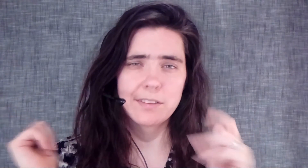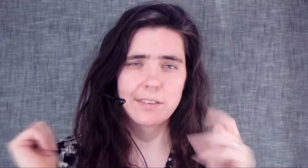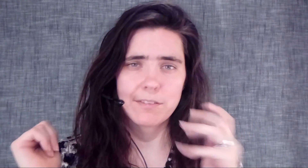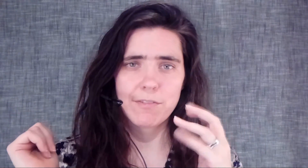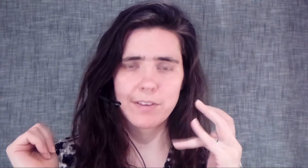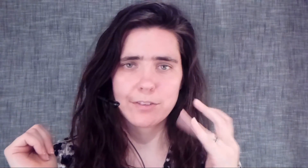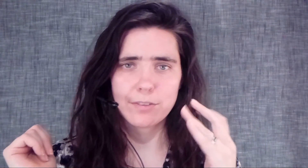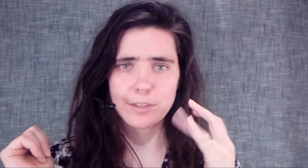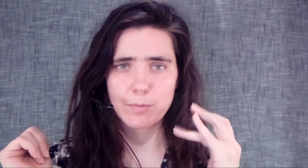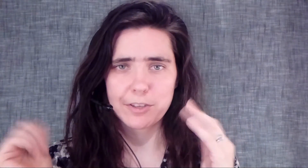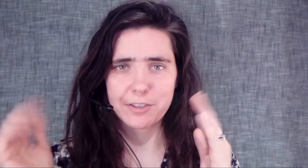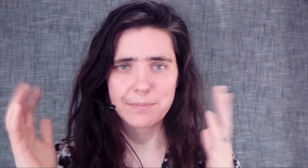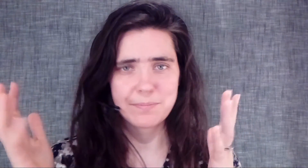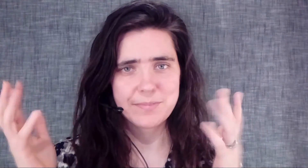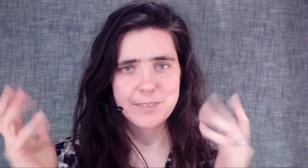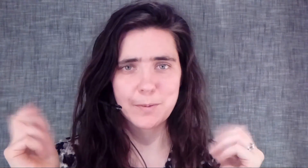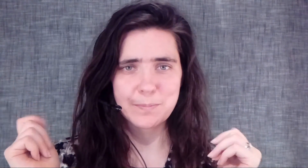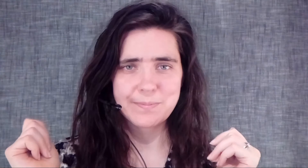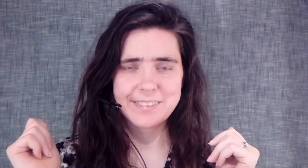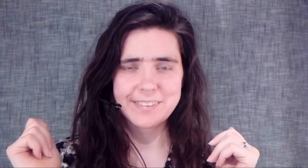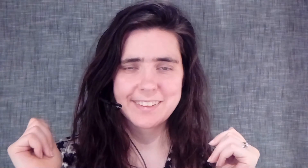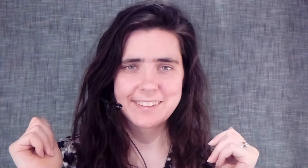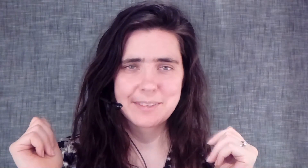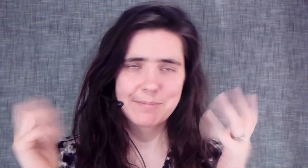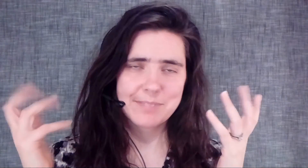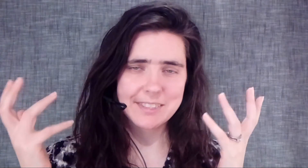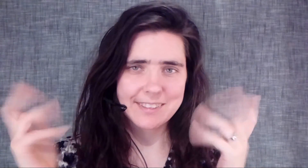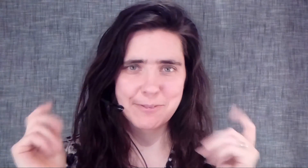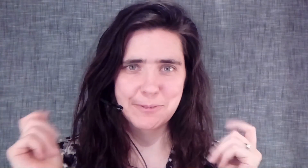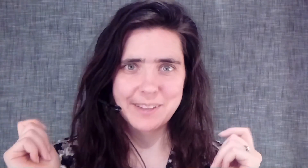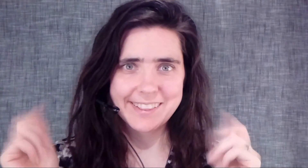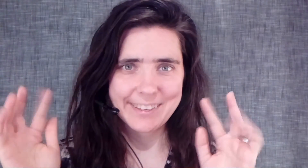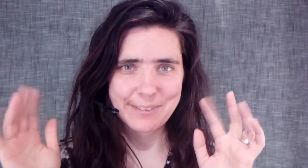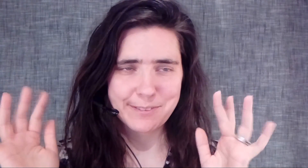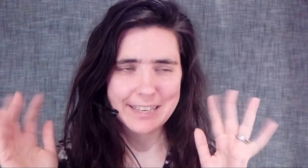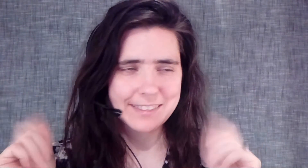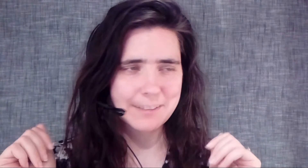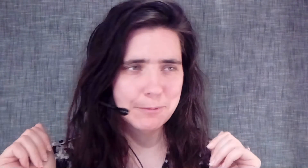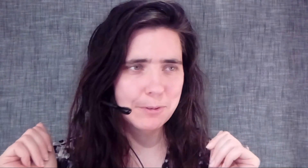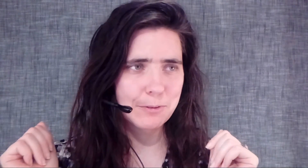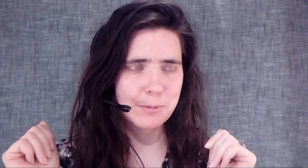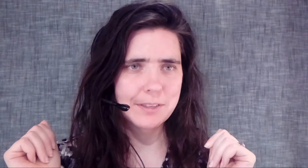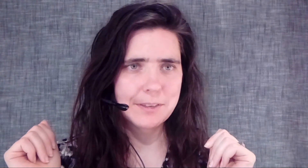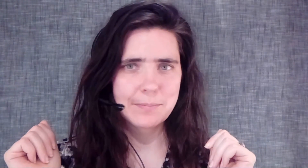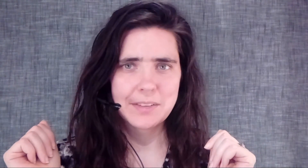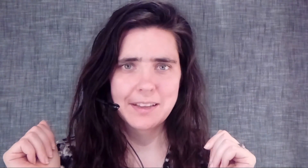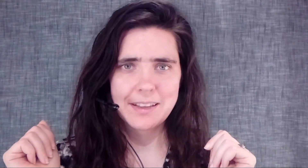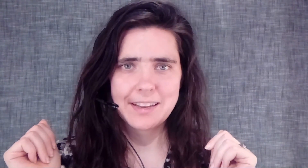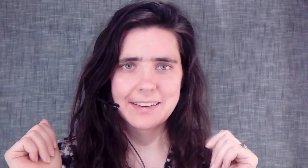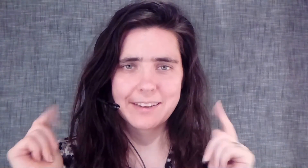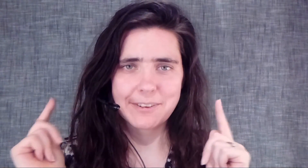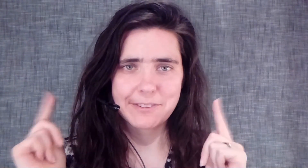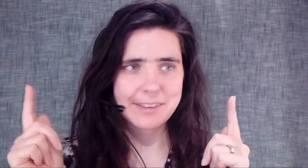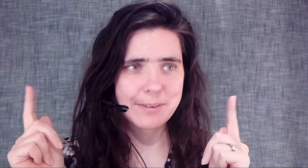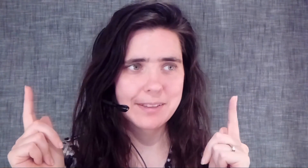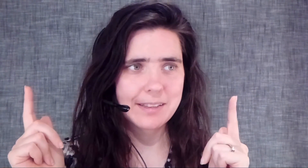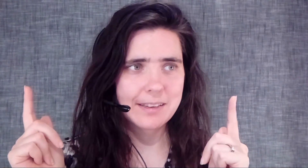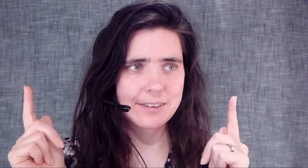a different facial expression. So just a cool little fact that we'll throw in there. Now I forget what letter I